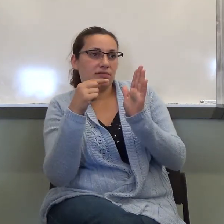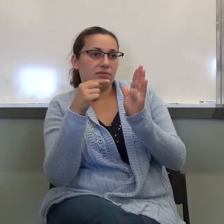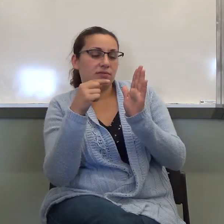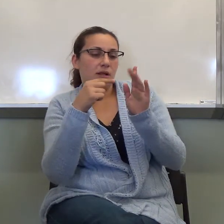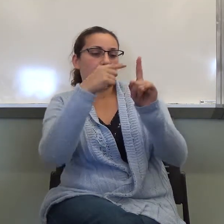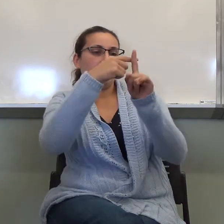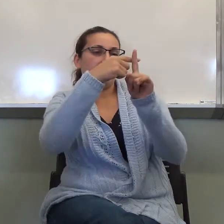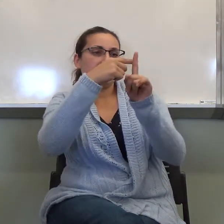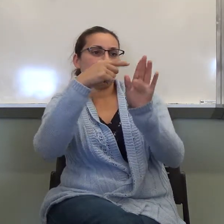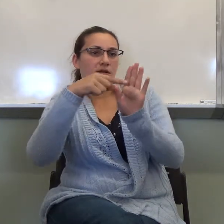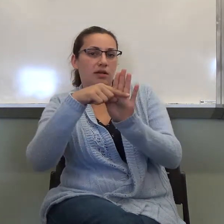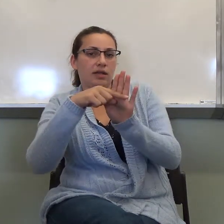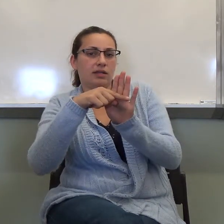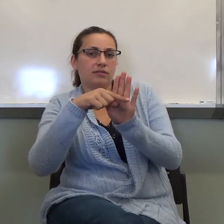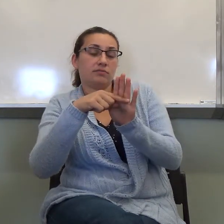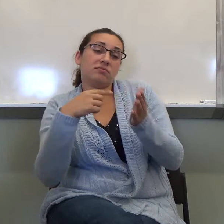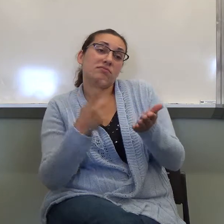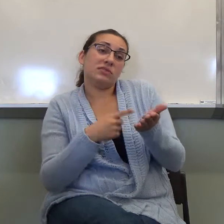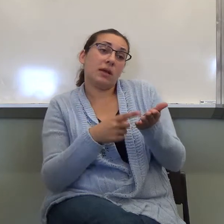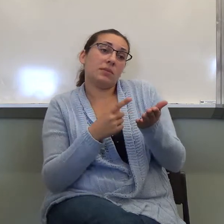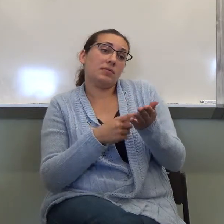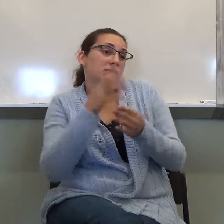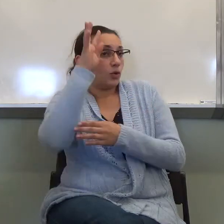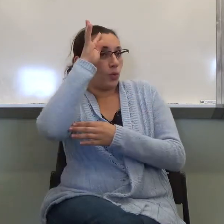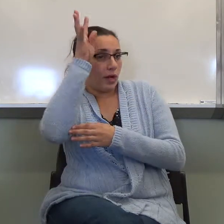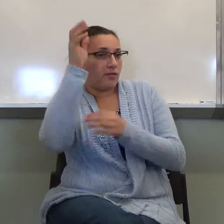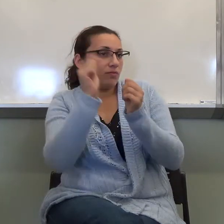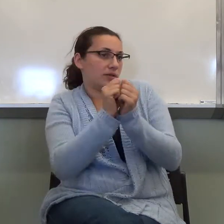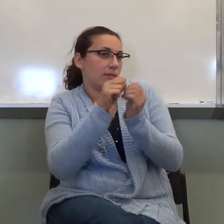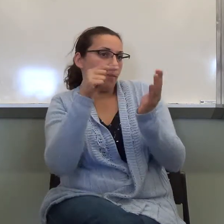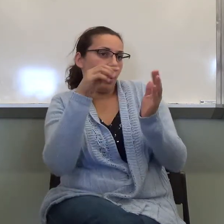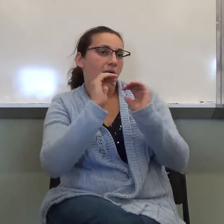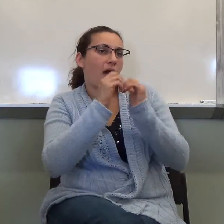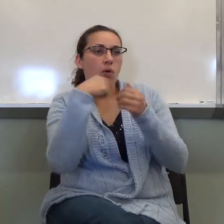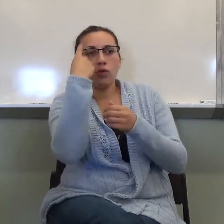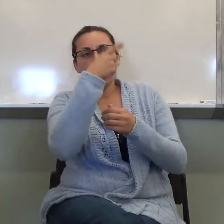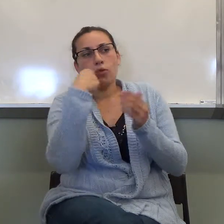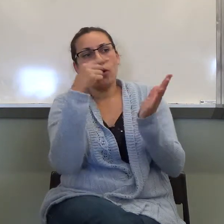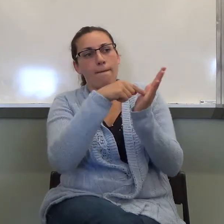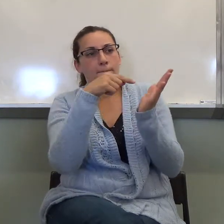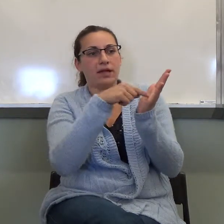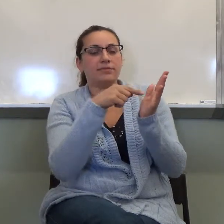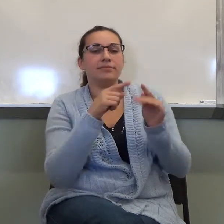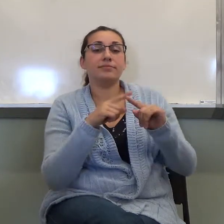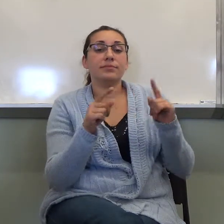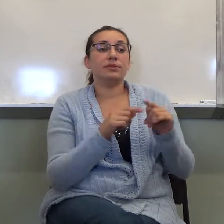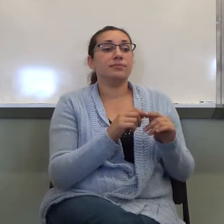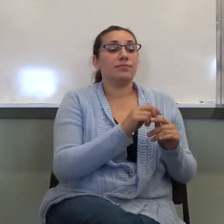So they get creative sometimes. Okay, so 30, change sign, plus